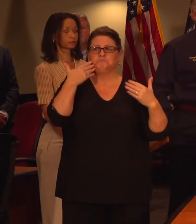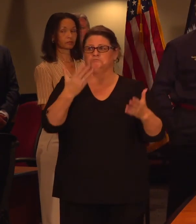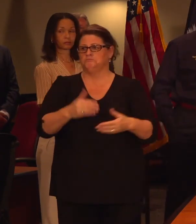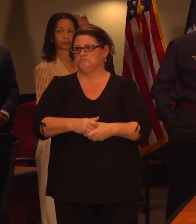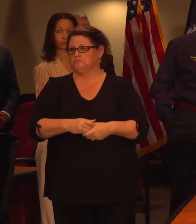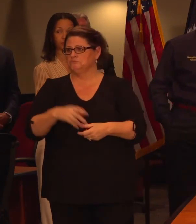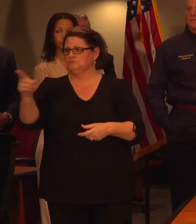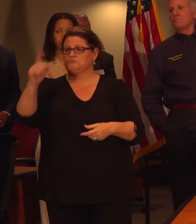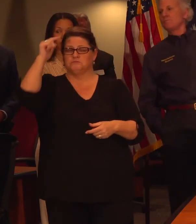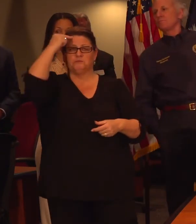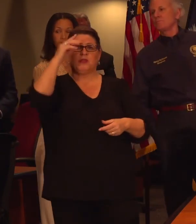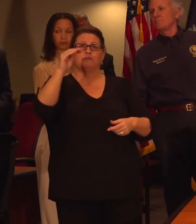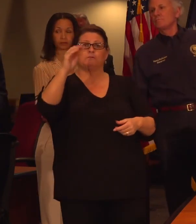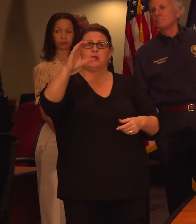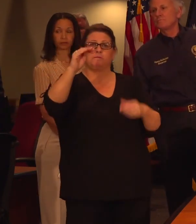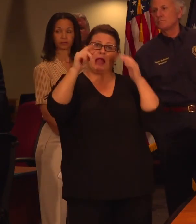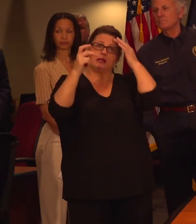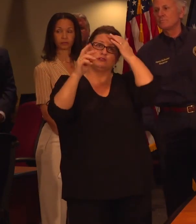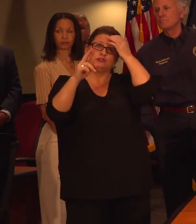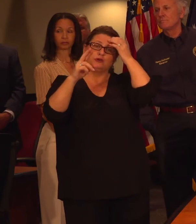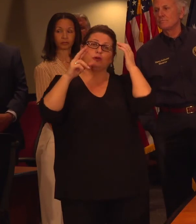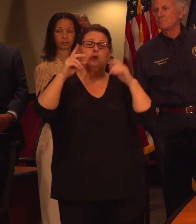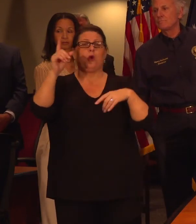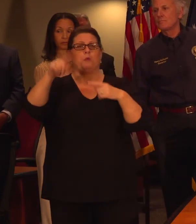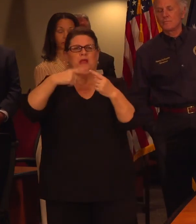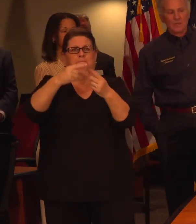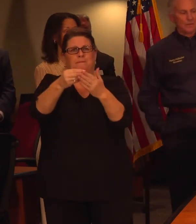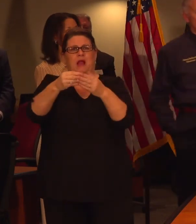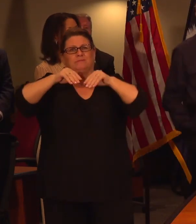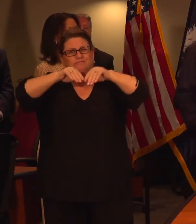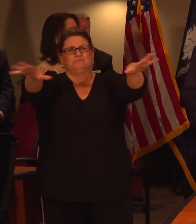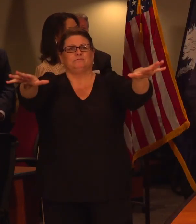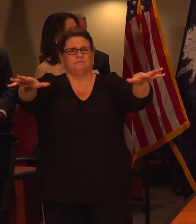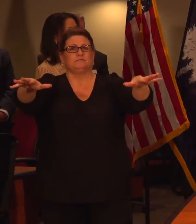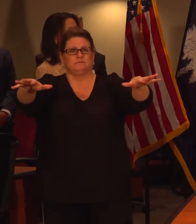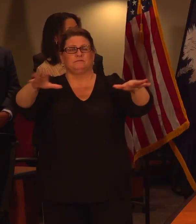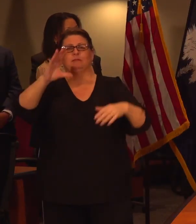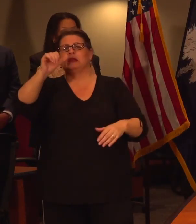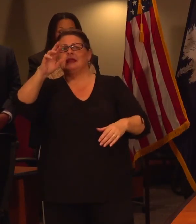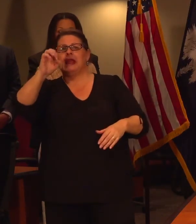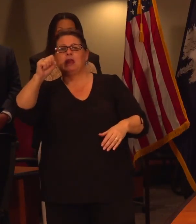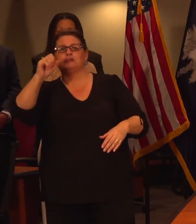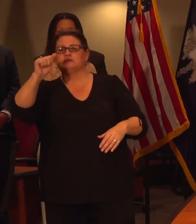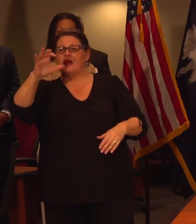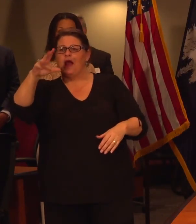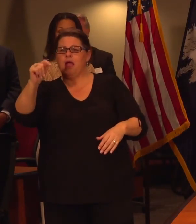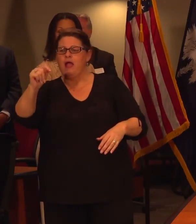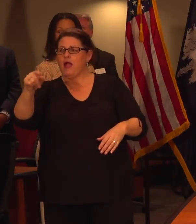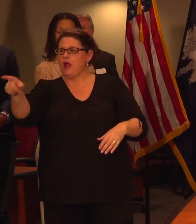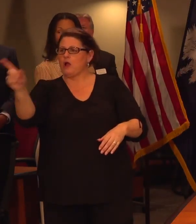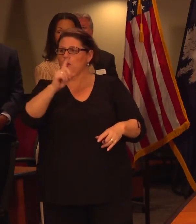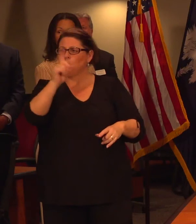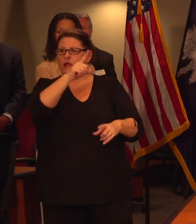Governor McMaster, when will benefits from the CARES Act be available to folks? Which one is the CARES Act? That's the one where they